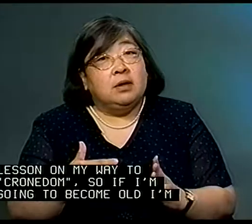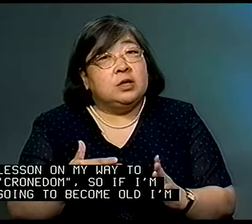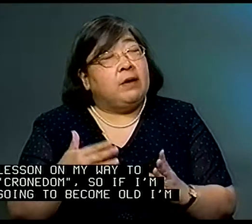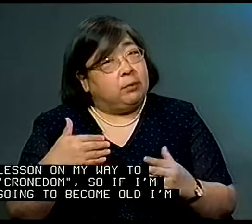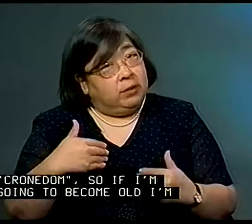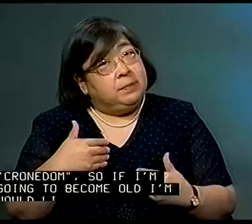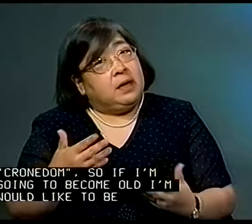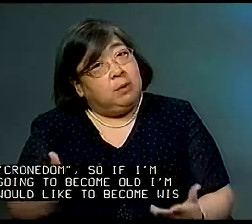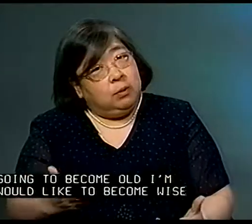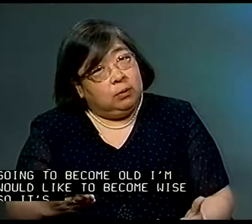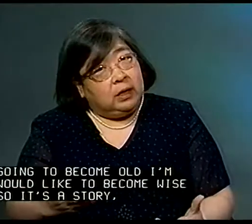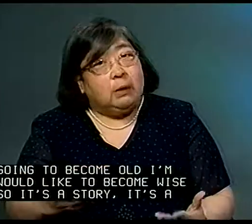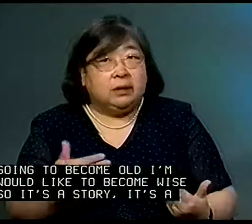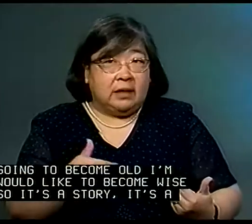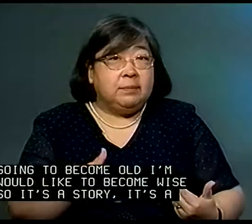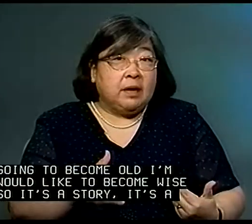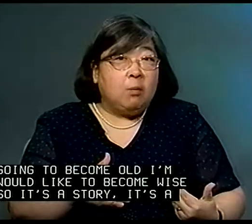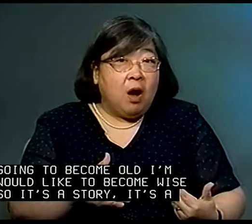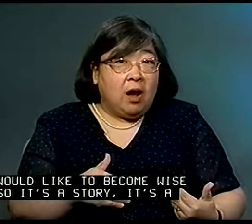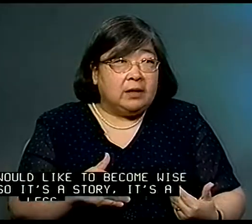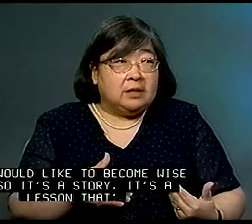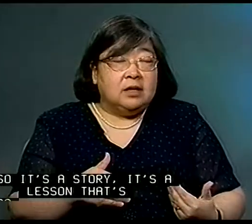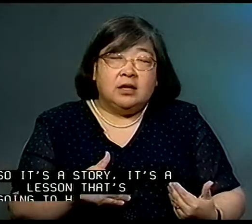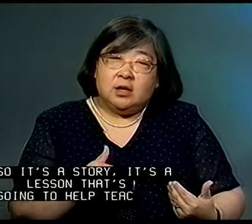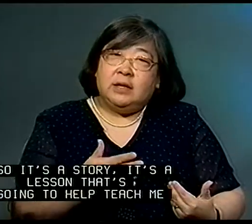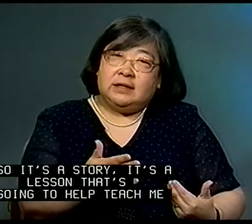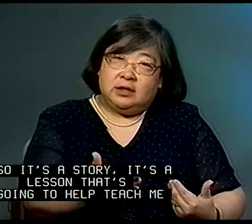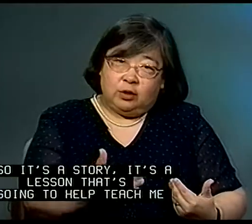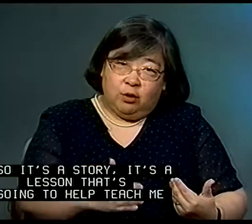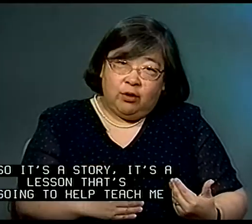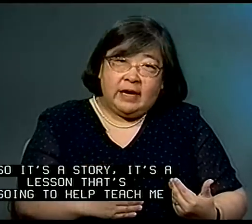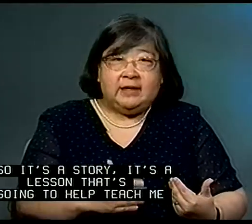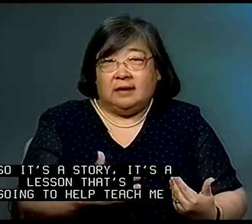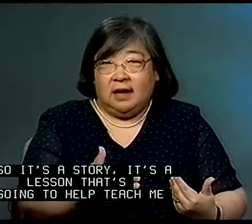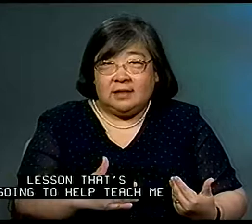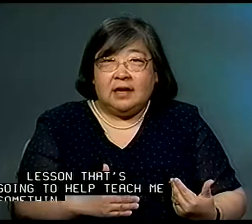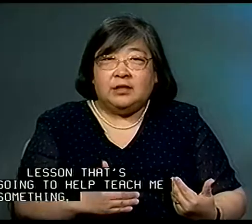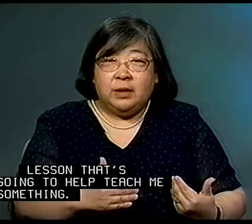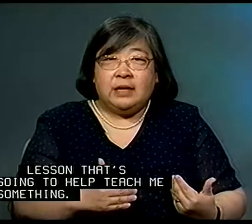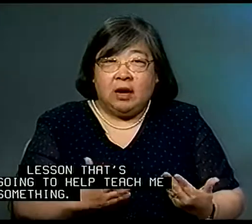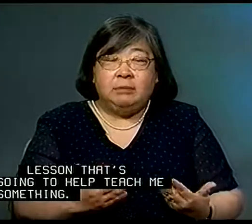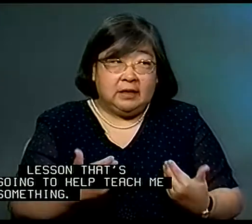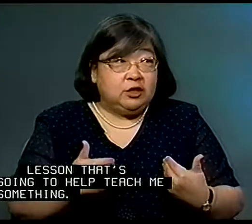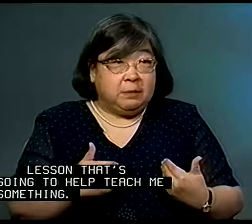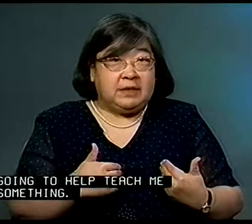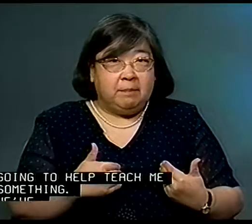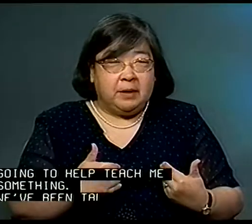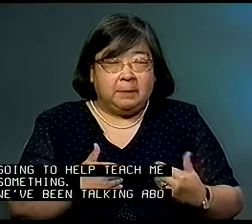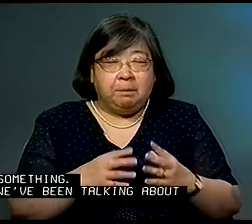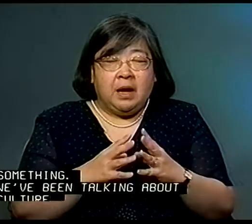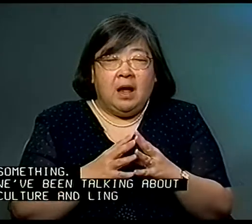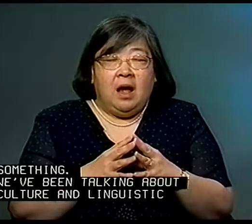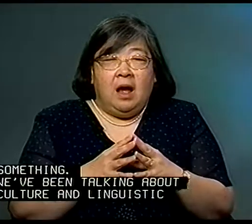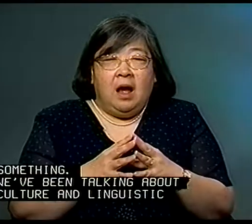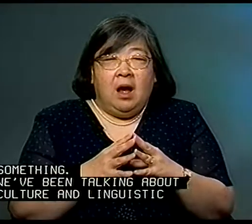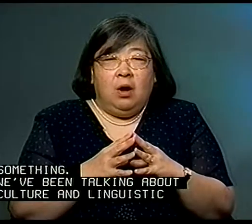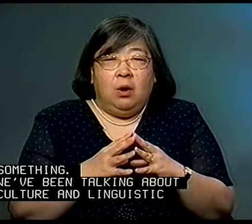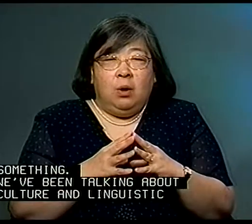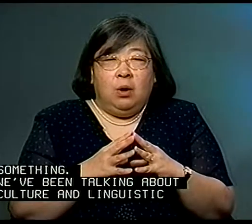So if I'm going to become old, I would like to become wise. So it's a story, it's a lesson that's going to help teach me something.